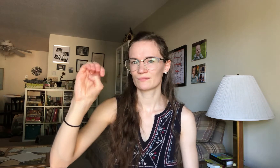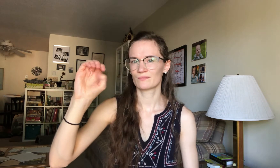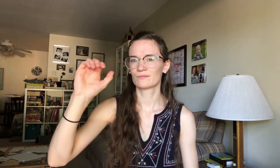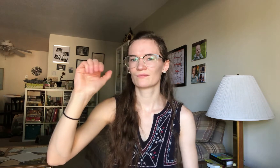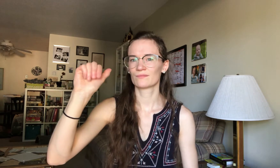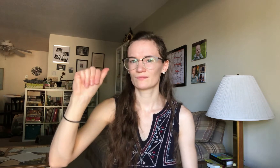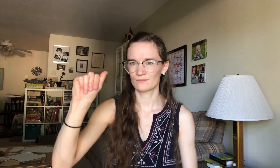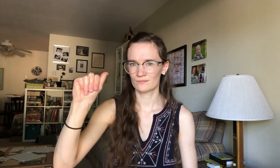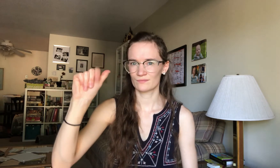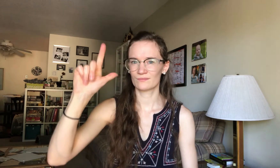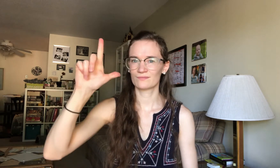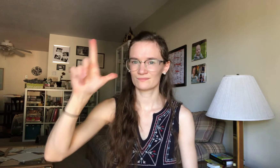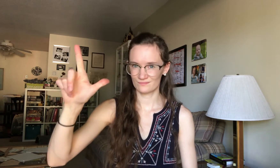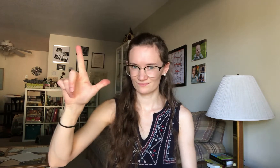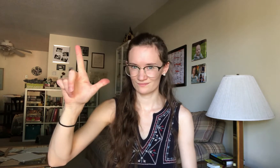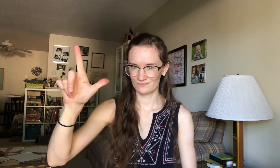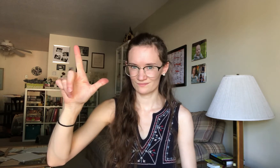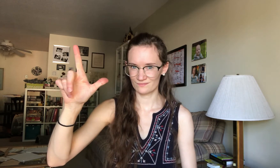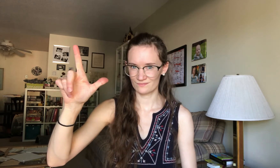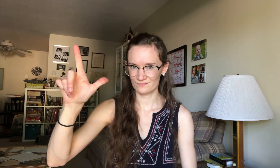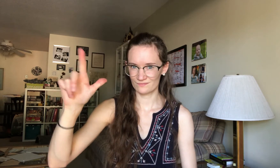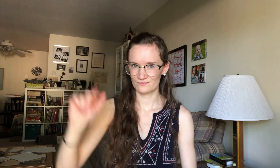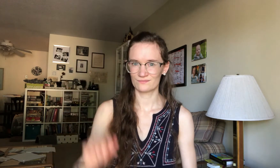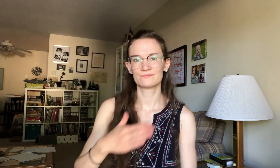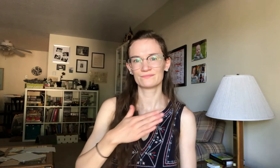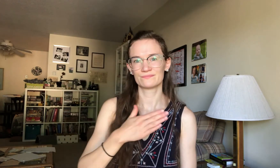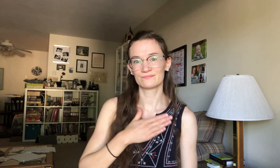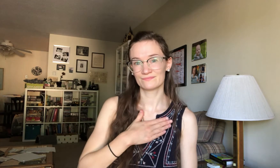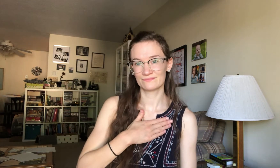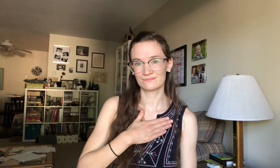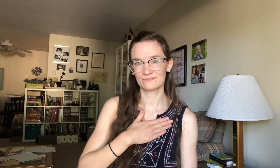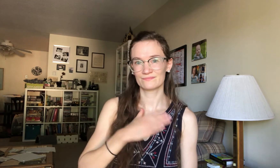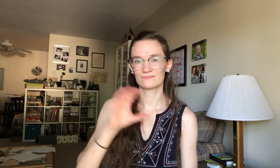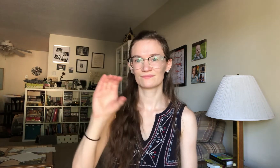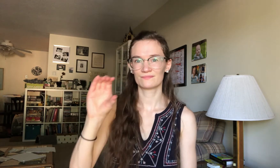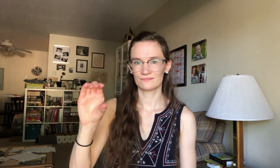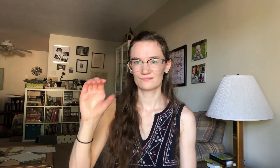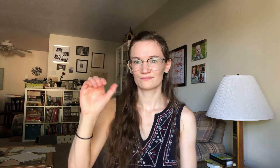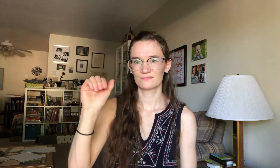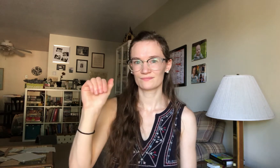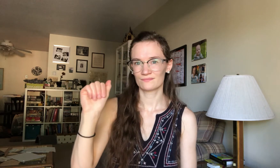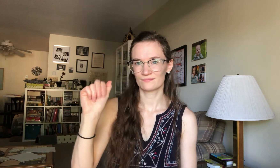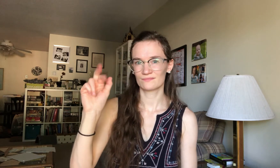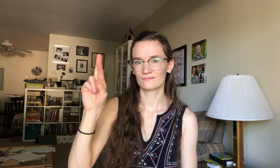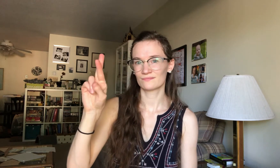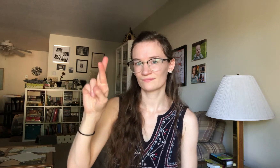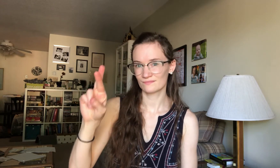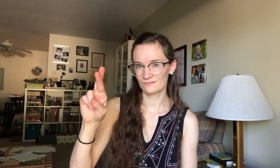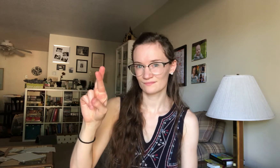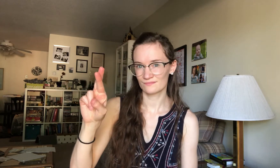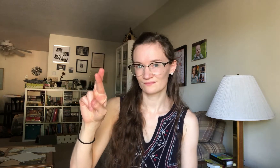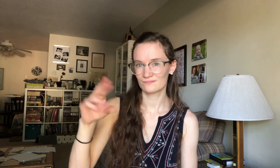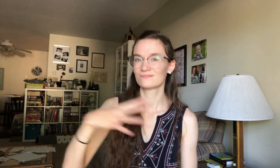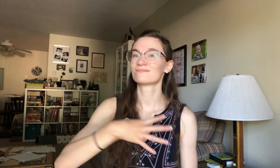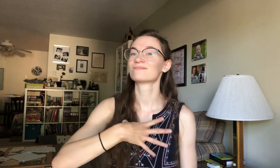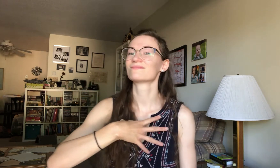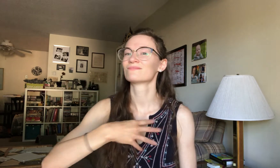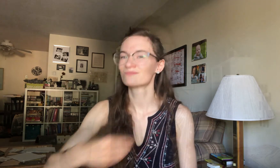since you are a native English speaker. It's the same with signing or with any language. If someone that you're communicating with knows that you are